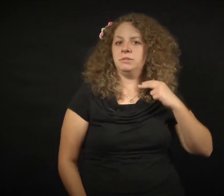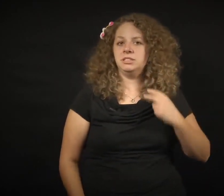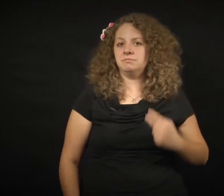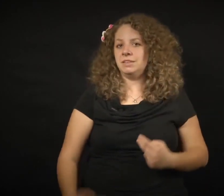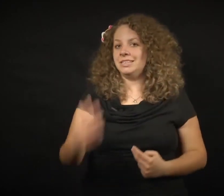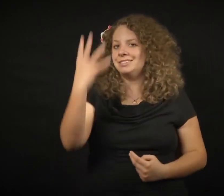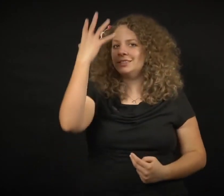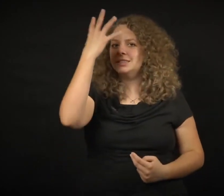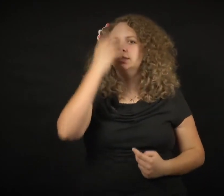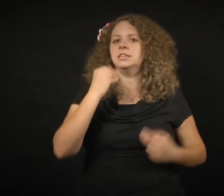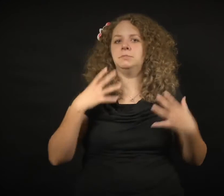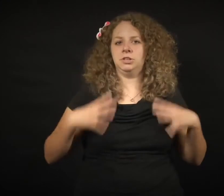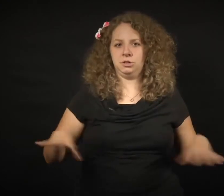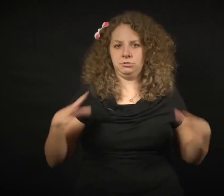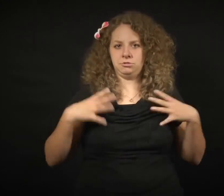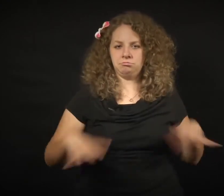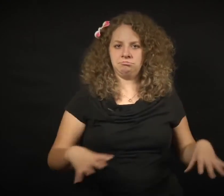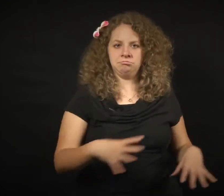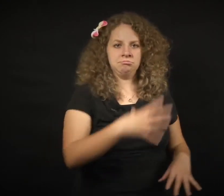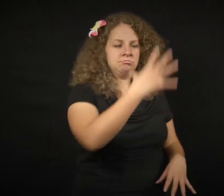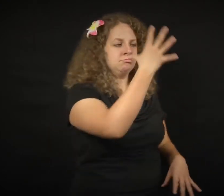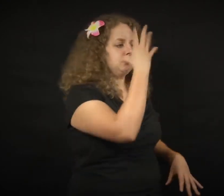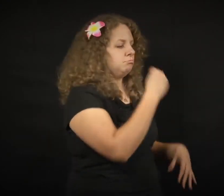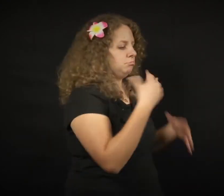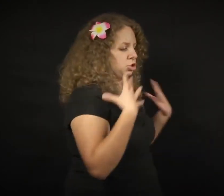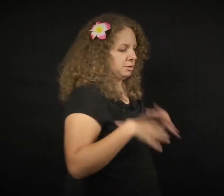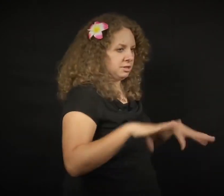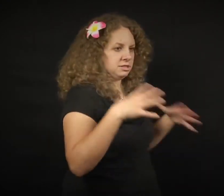Pajamas is sleep clothes, pajamas.